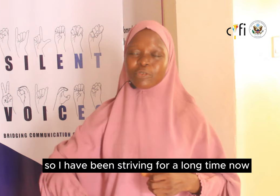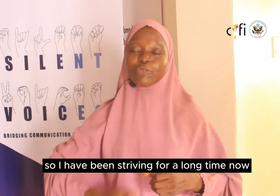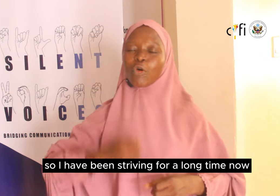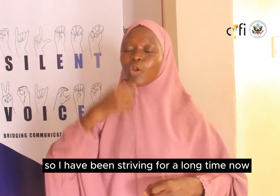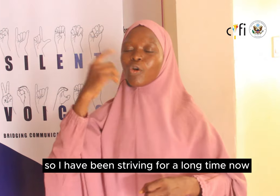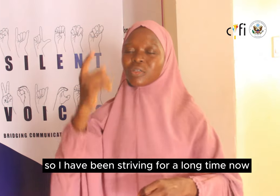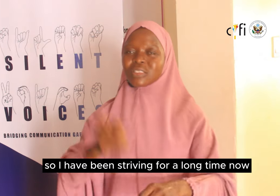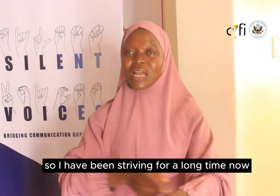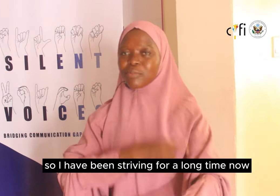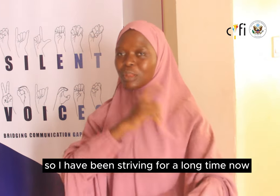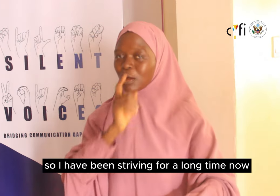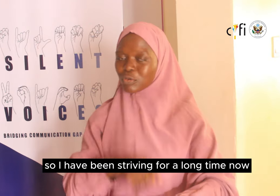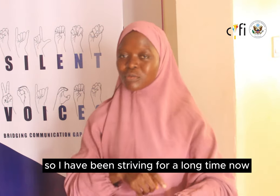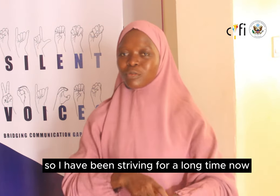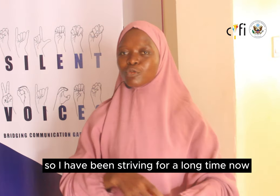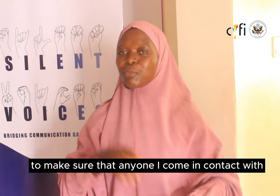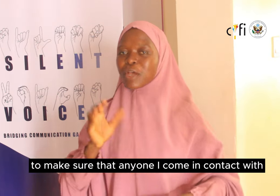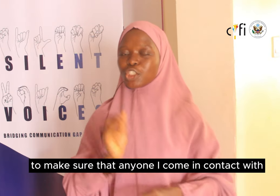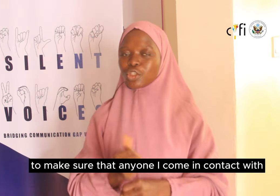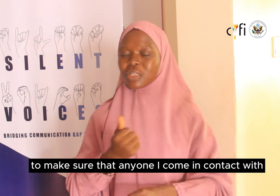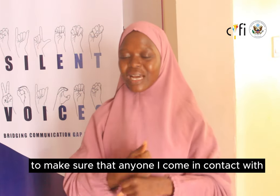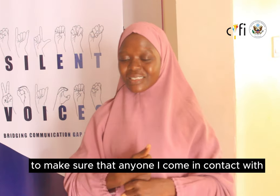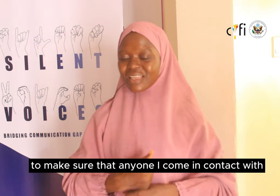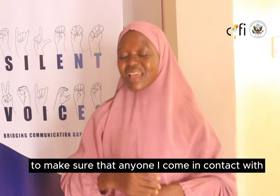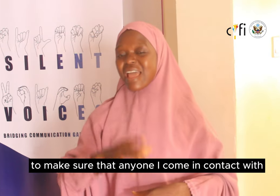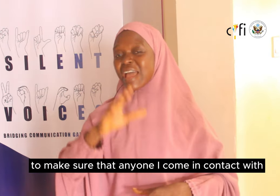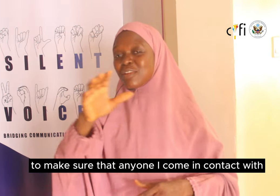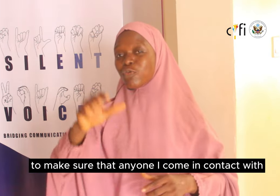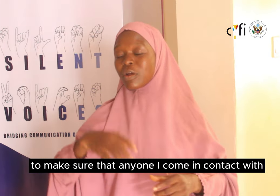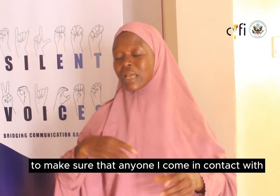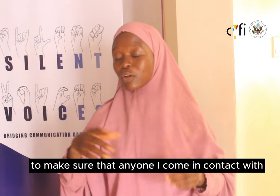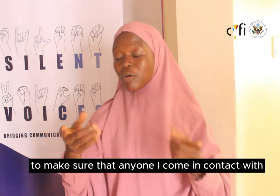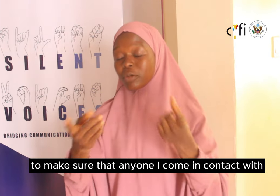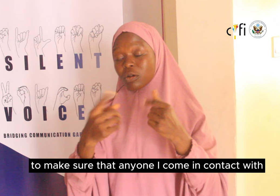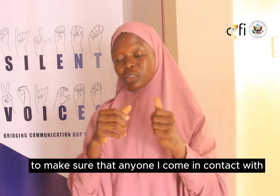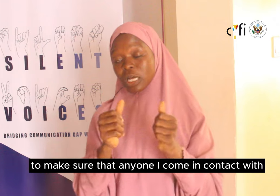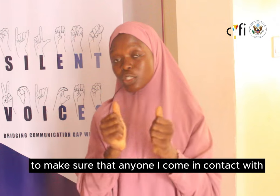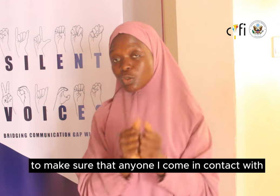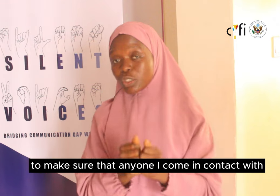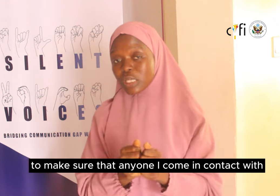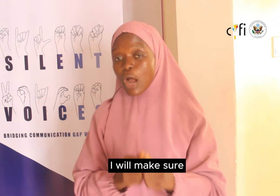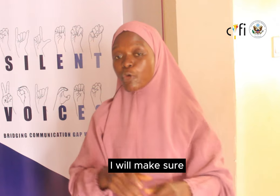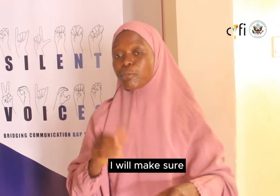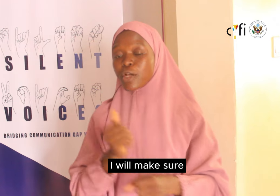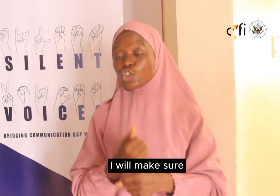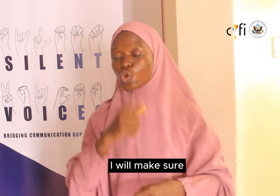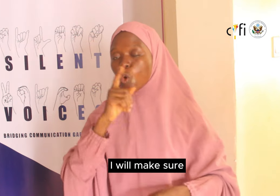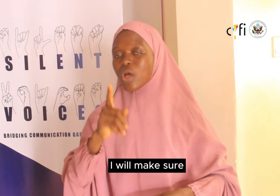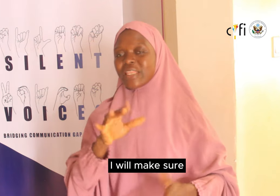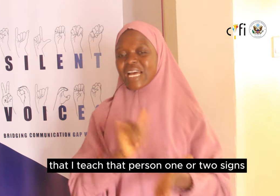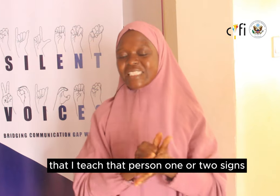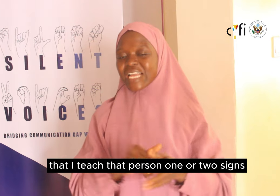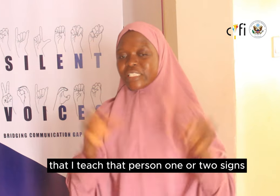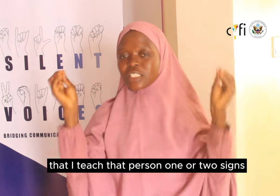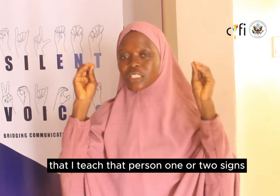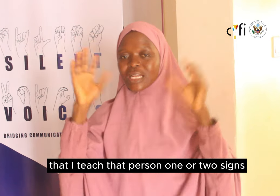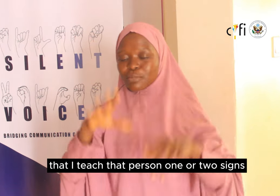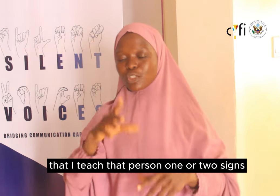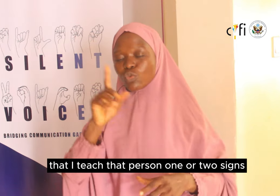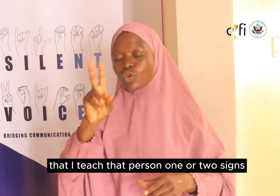for a long time now to make sure that anyone I come in contact with, I will make sure that I teach that person one or